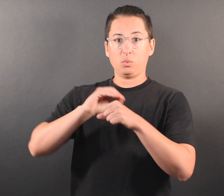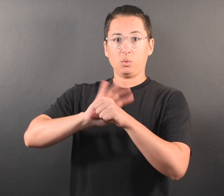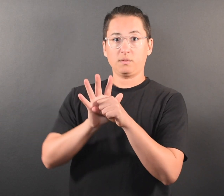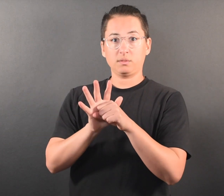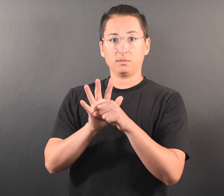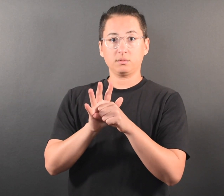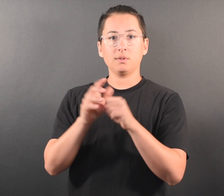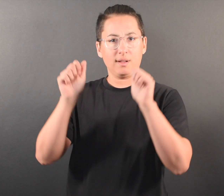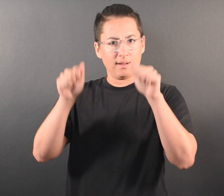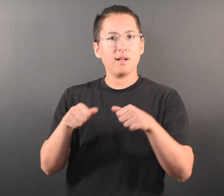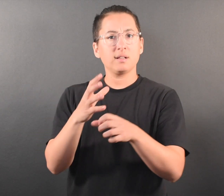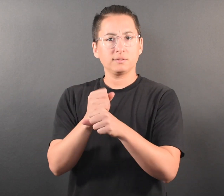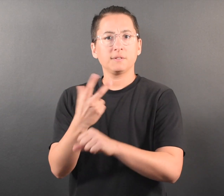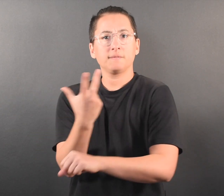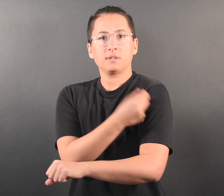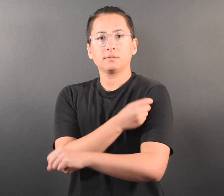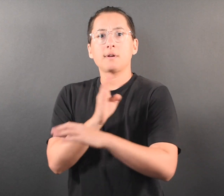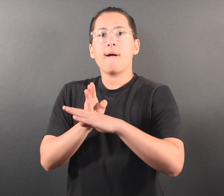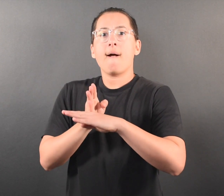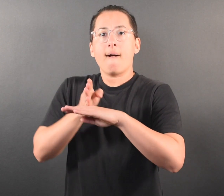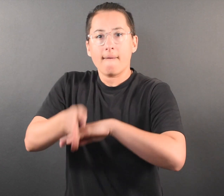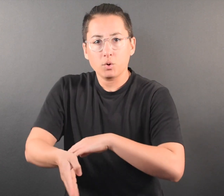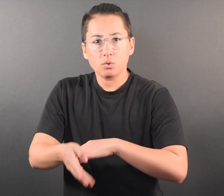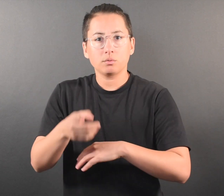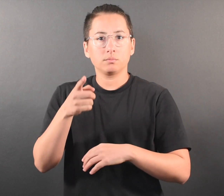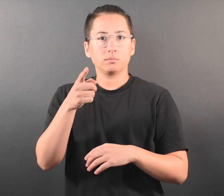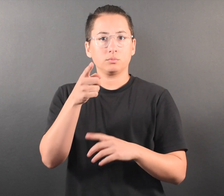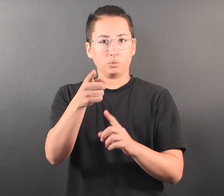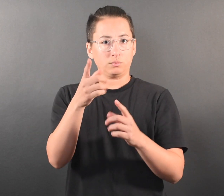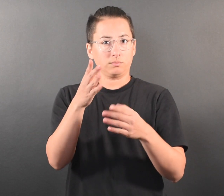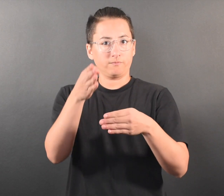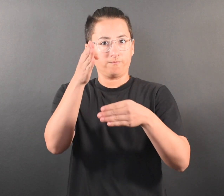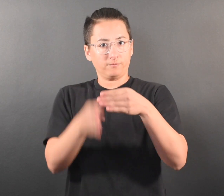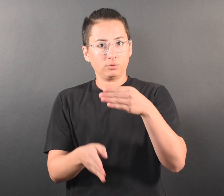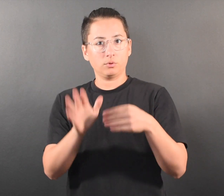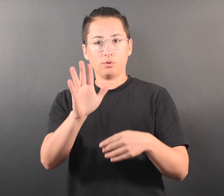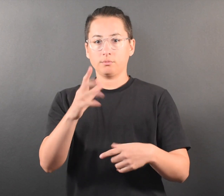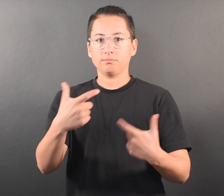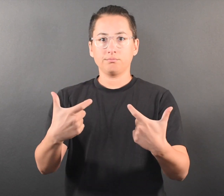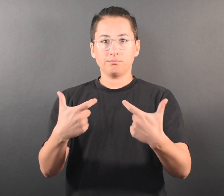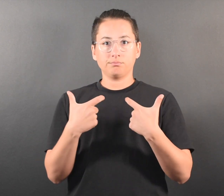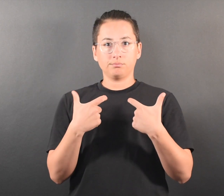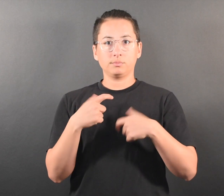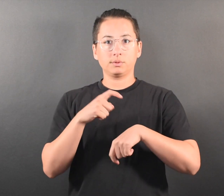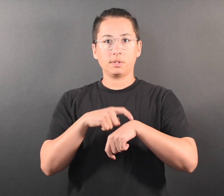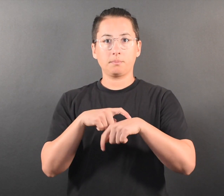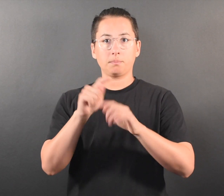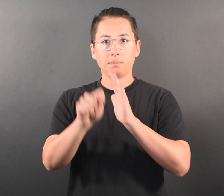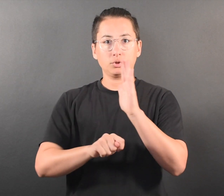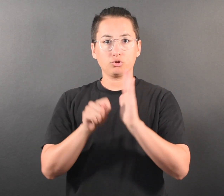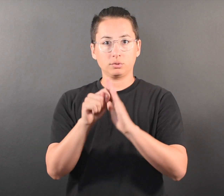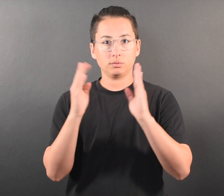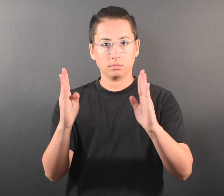People who have recently had COVID-19 can get vaccinated after you have completed your isolation period and are feeling